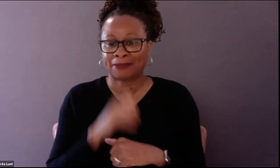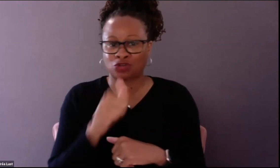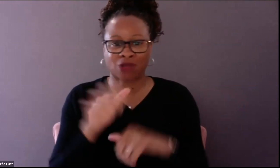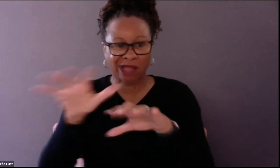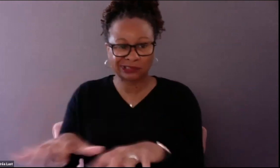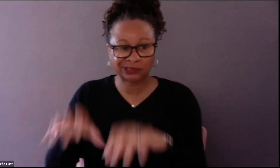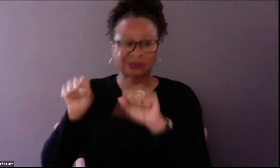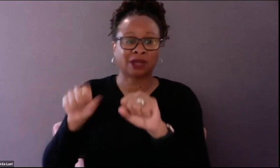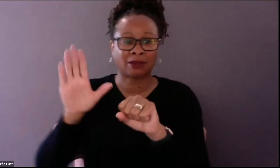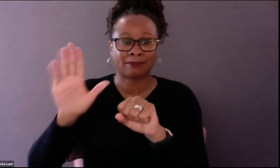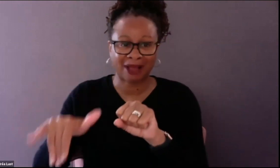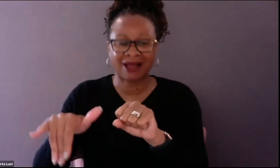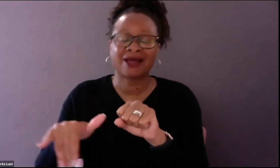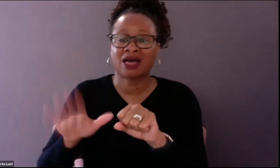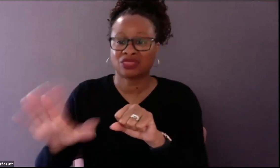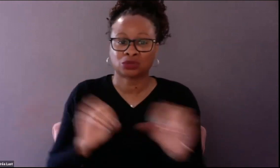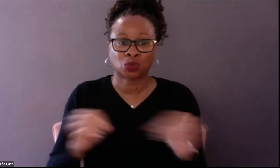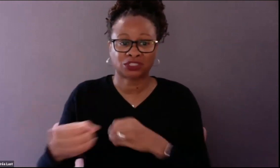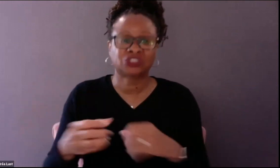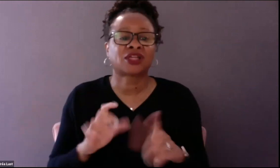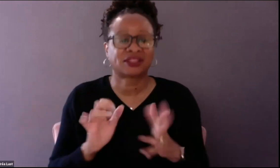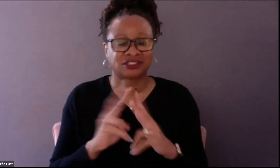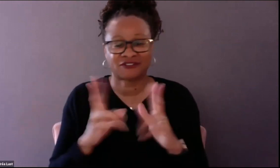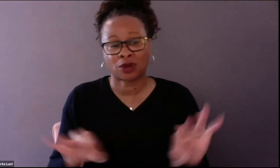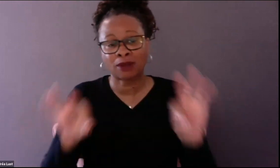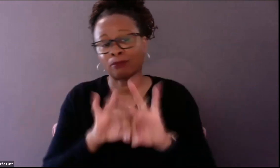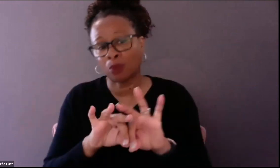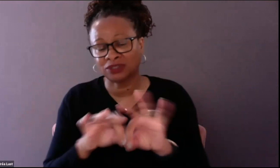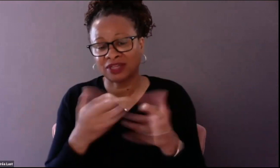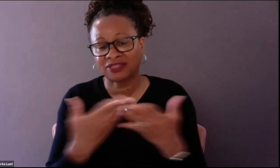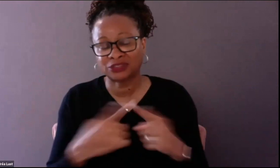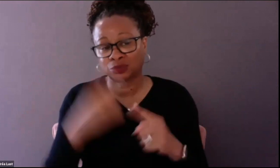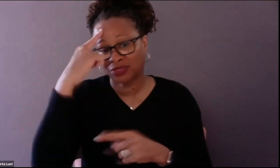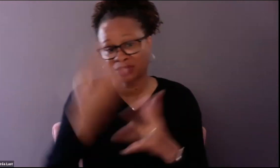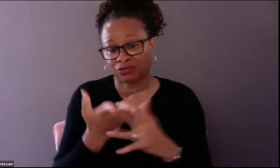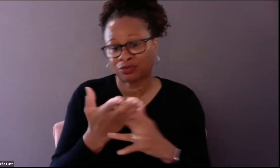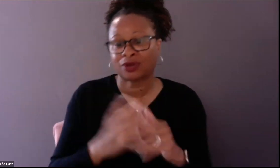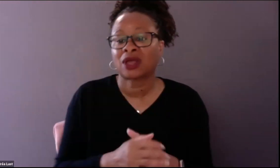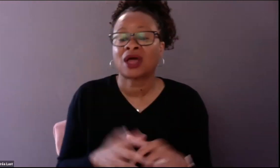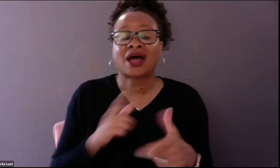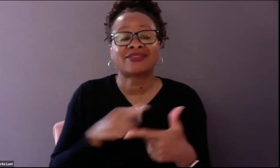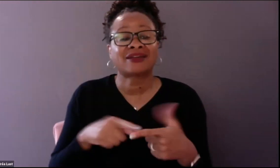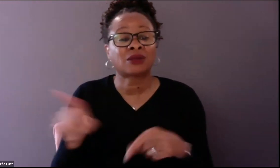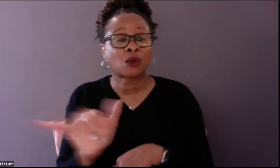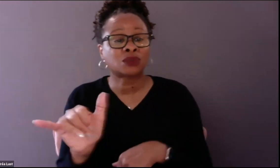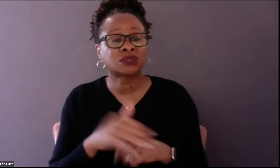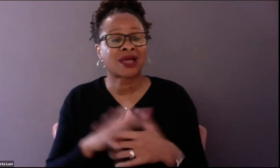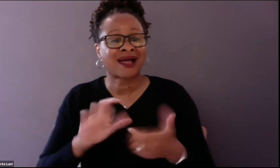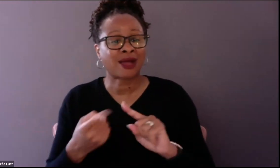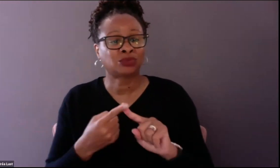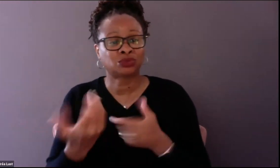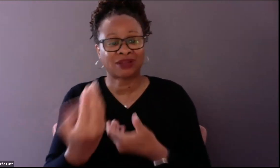these organizations, is a really important thing to sort of think through. And then also, how to